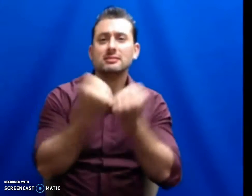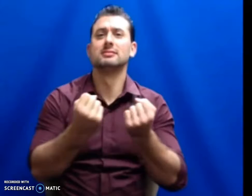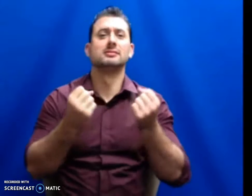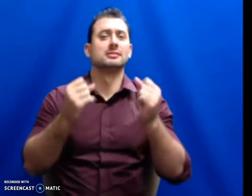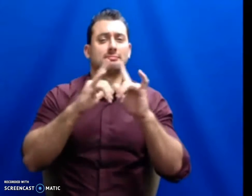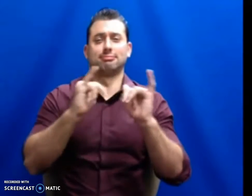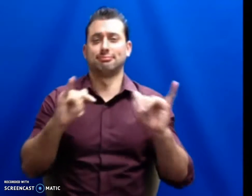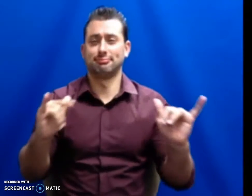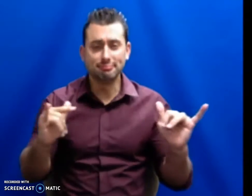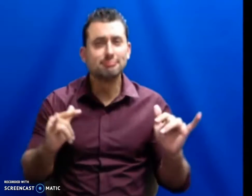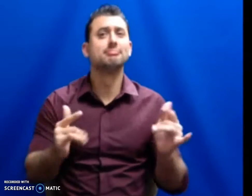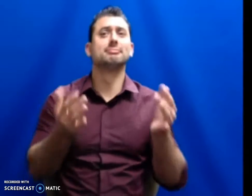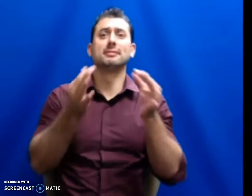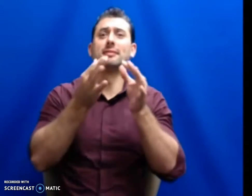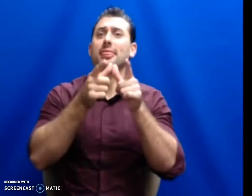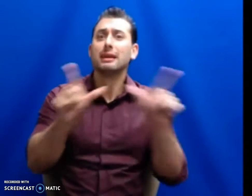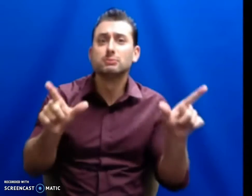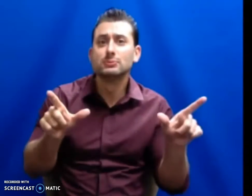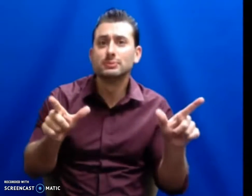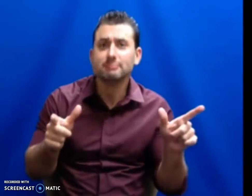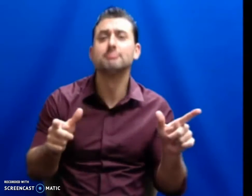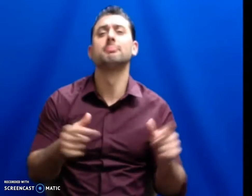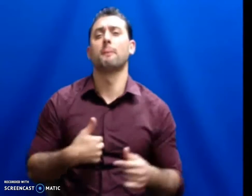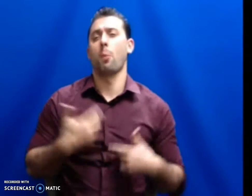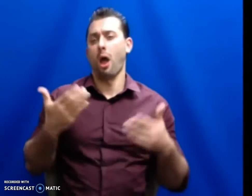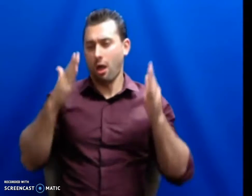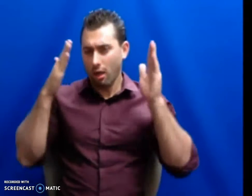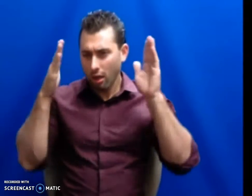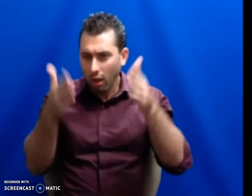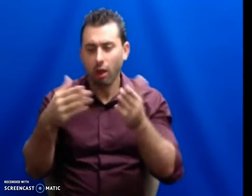education, society, and many others. Language too.